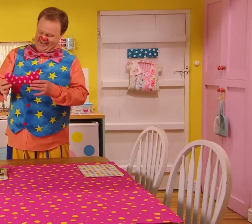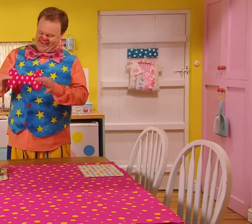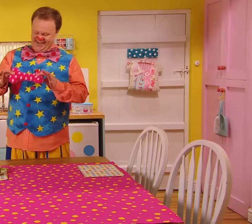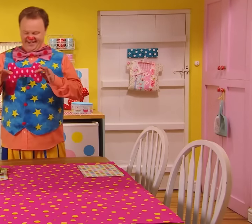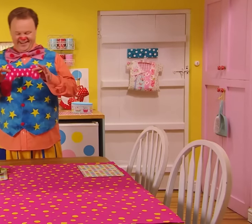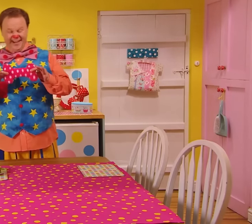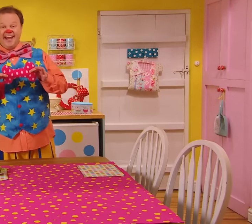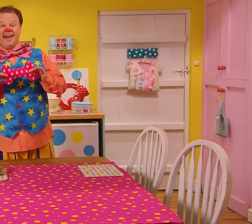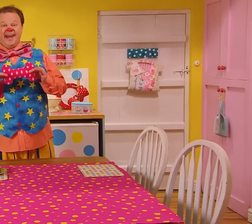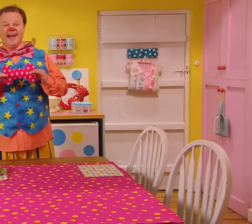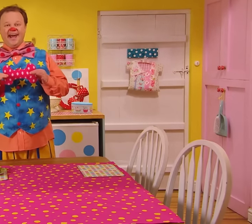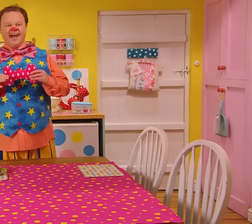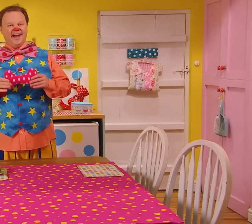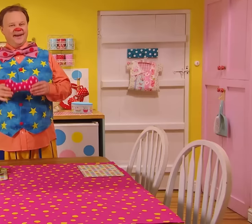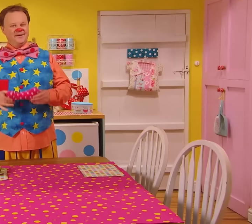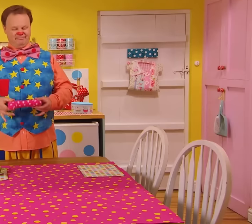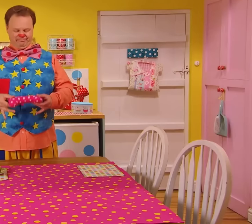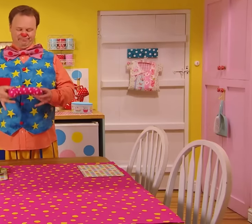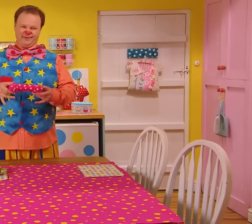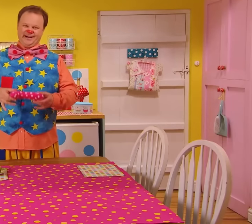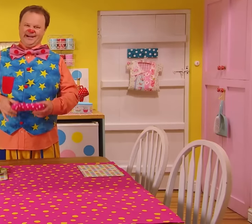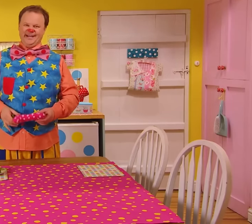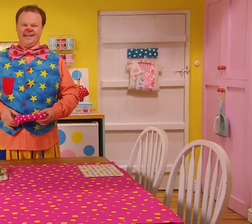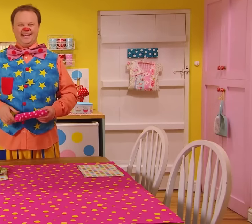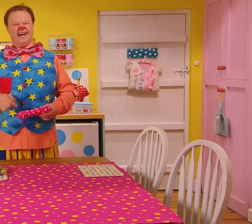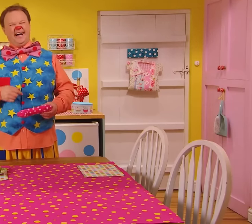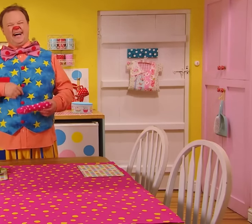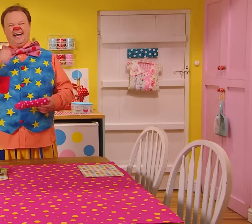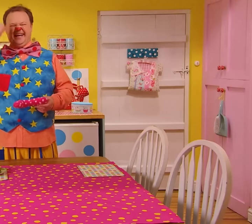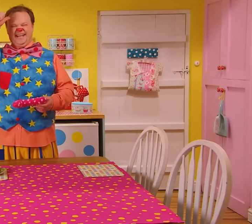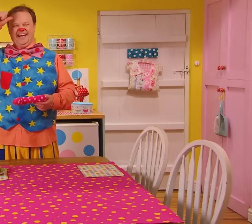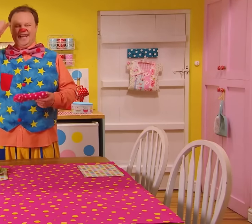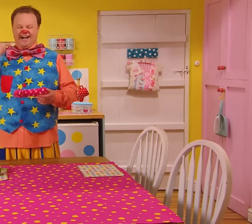the bone all along, Mr. Tumble. I